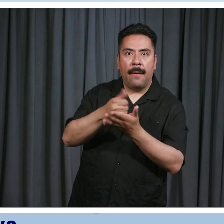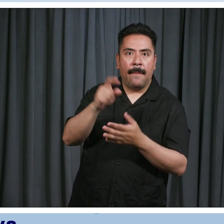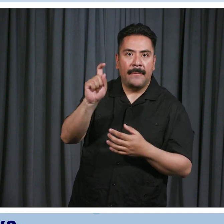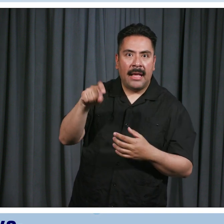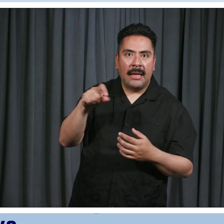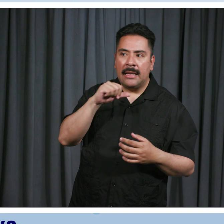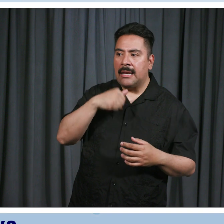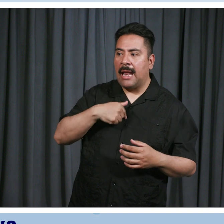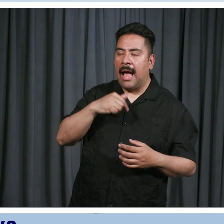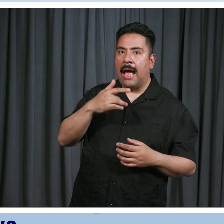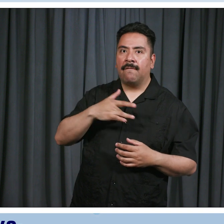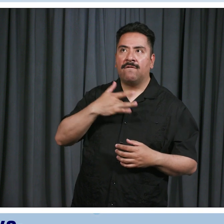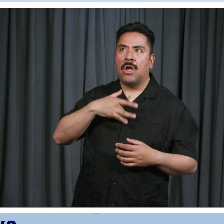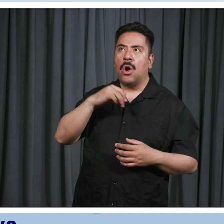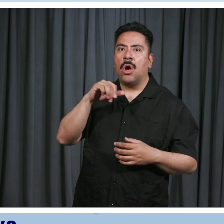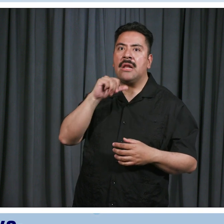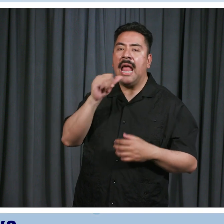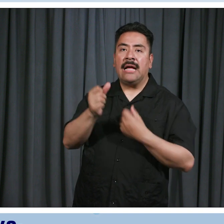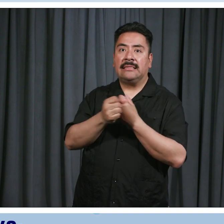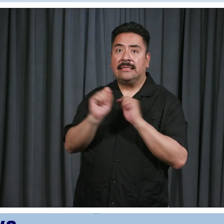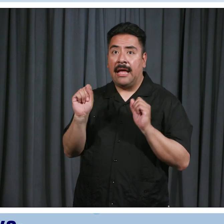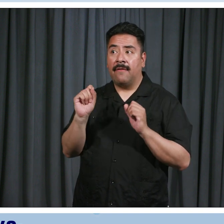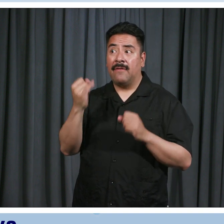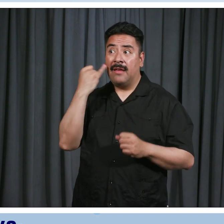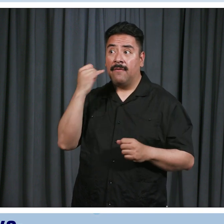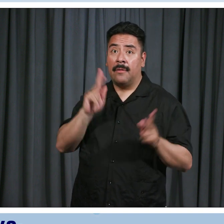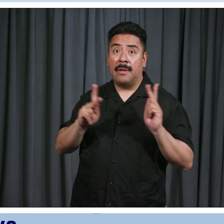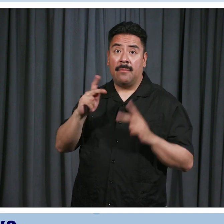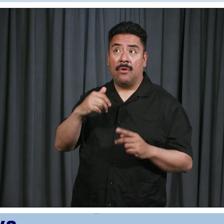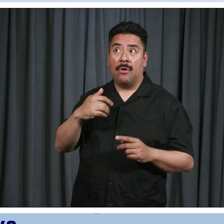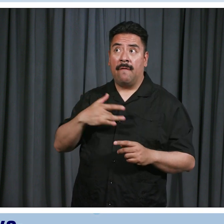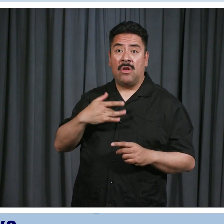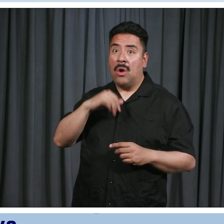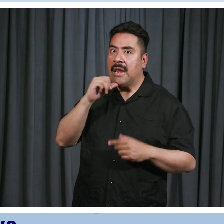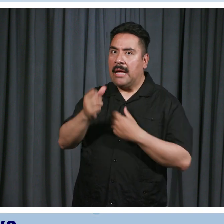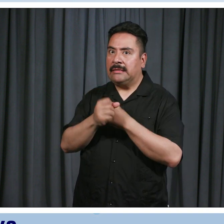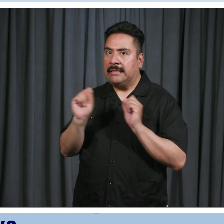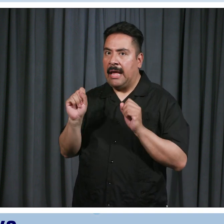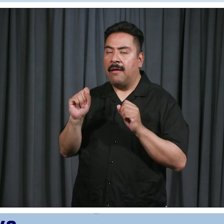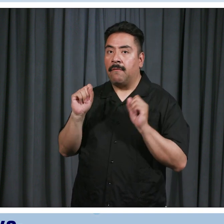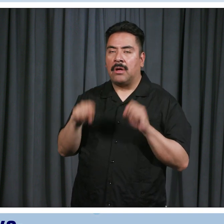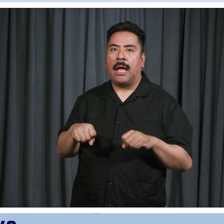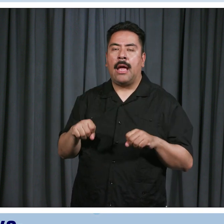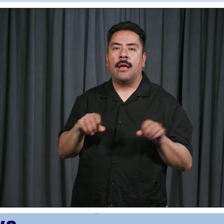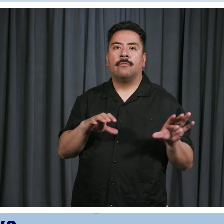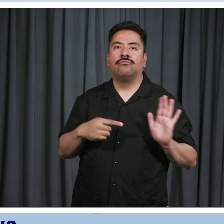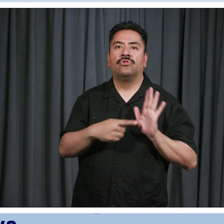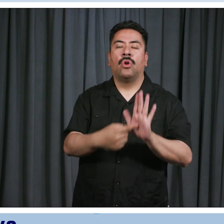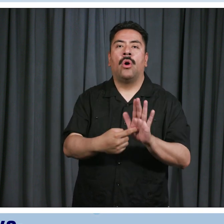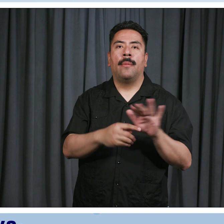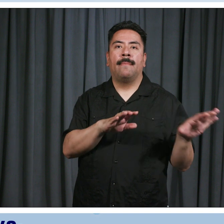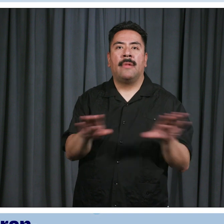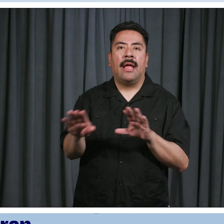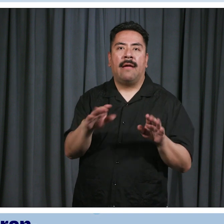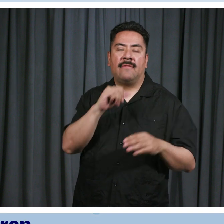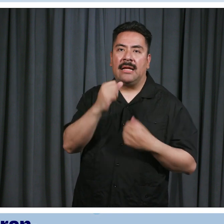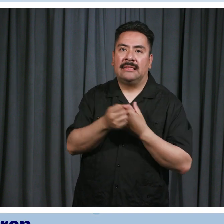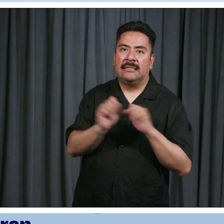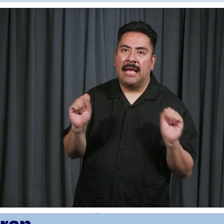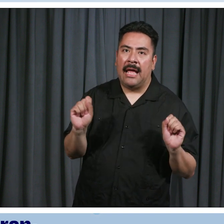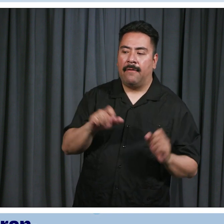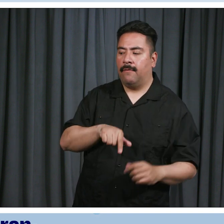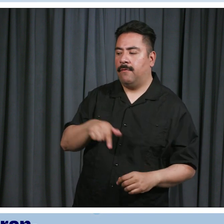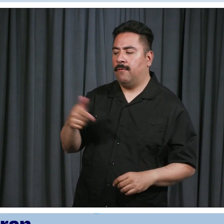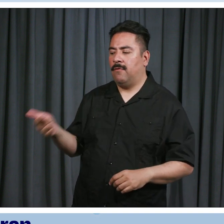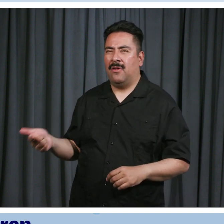feel unsafe. When people feel unsafe, they can act unsafe. So I think that's the problem that we really need to solve. Yeah, I